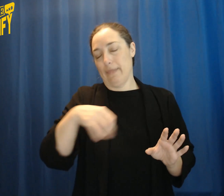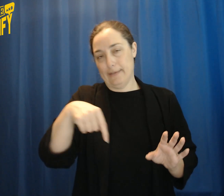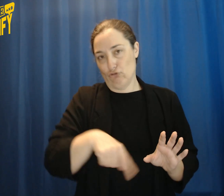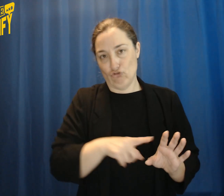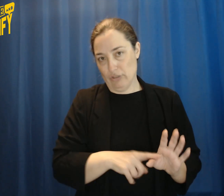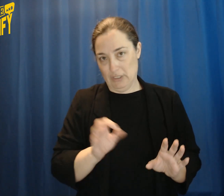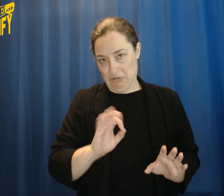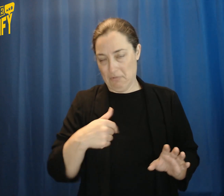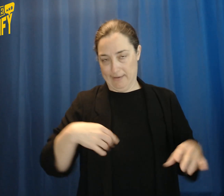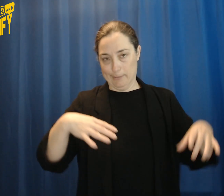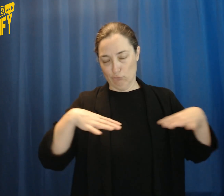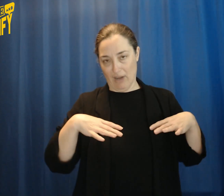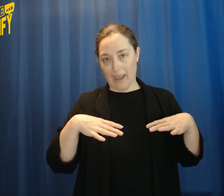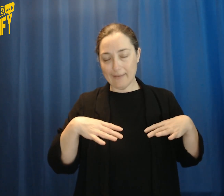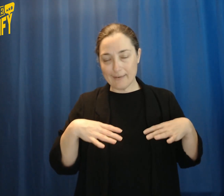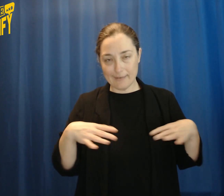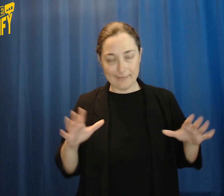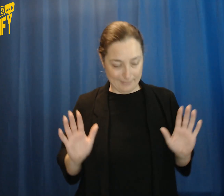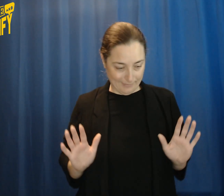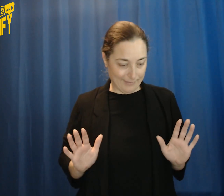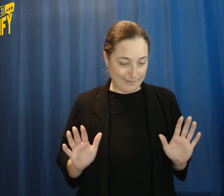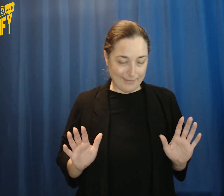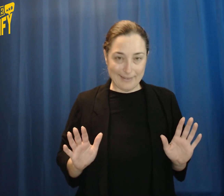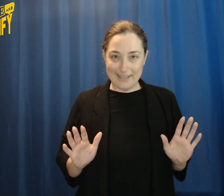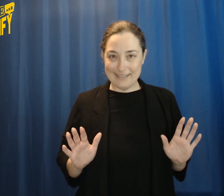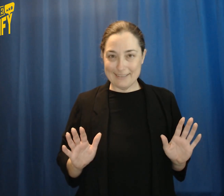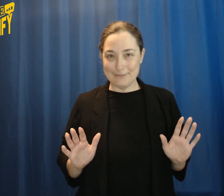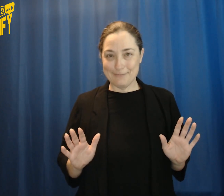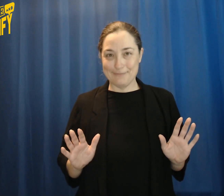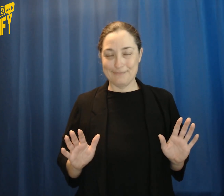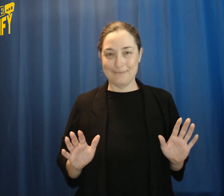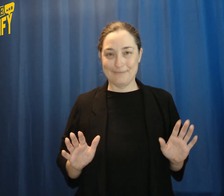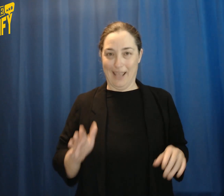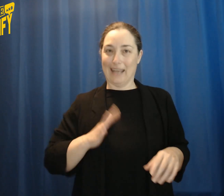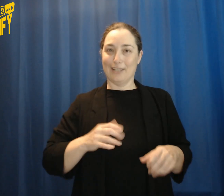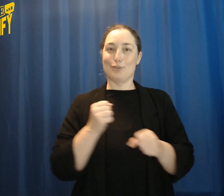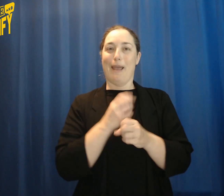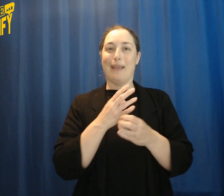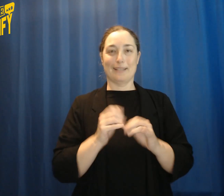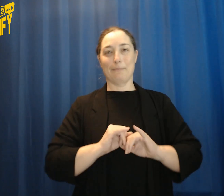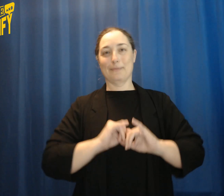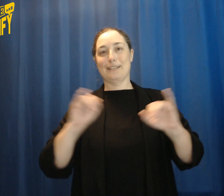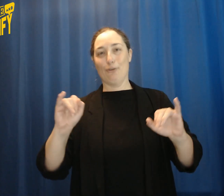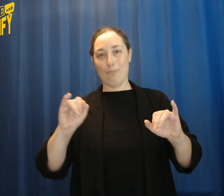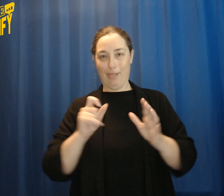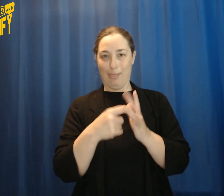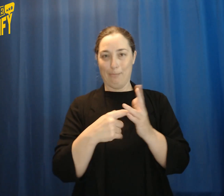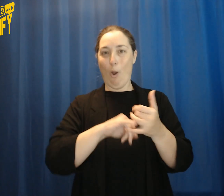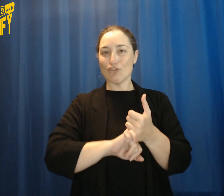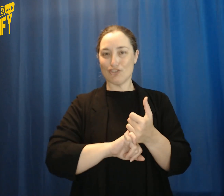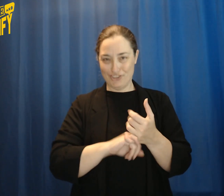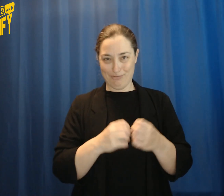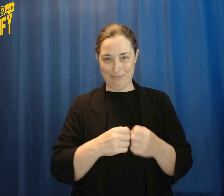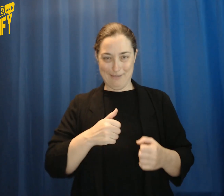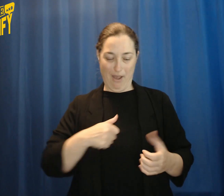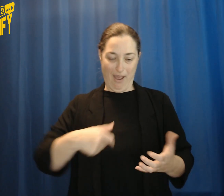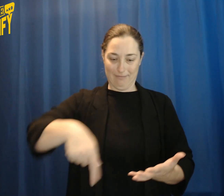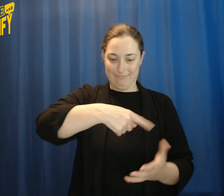break. I need to make some bad pots. Mm-hmm. But that is something that, we've